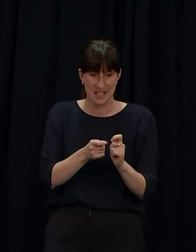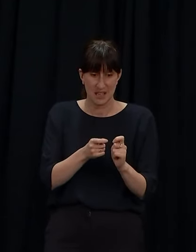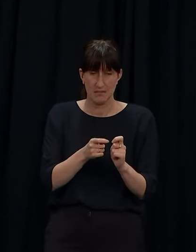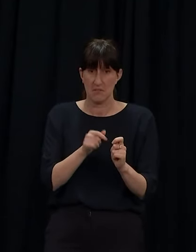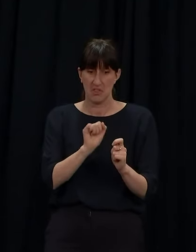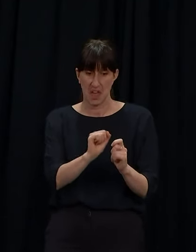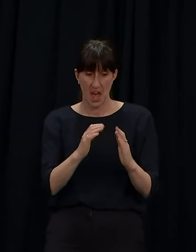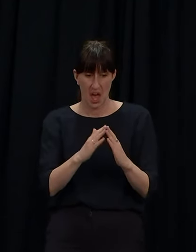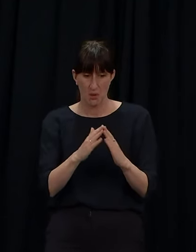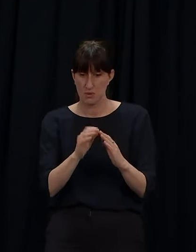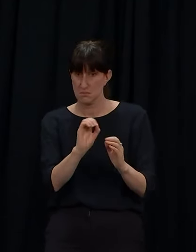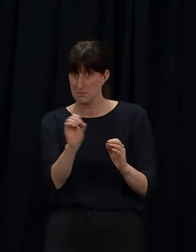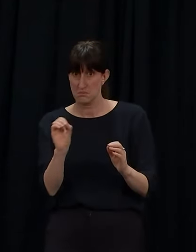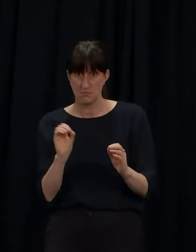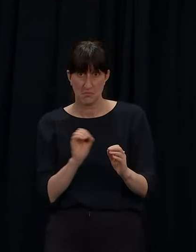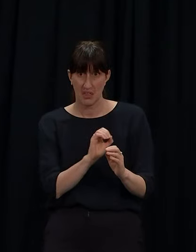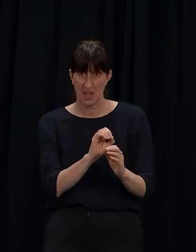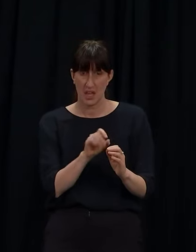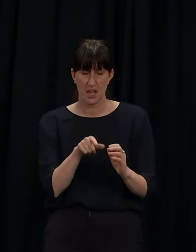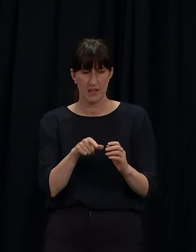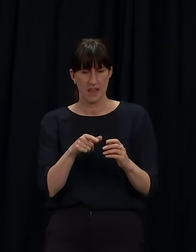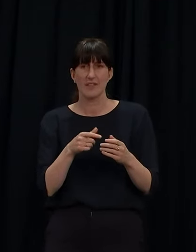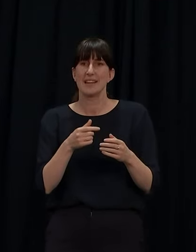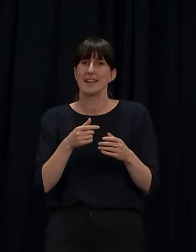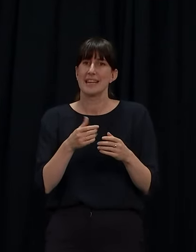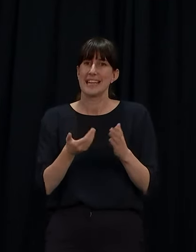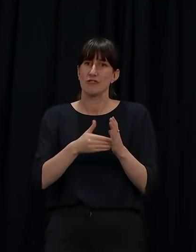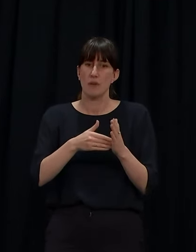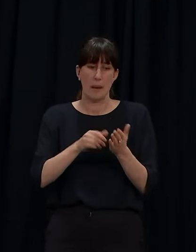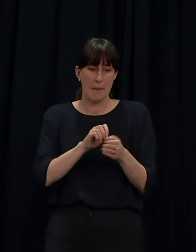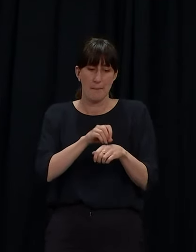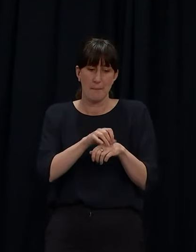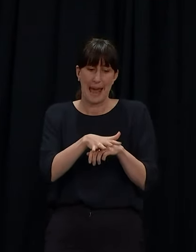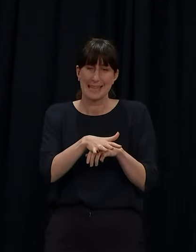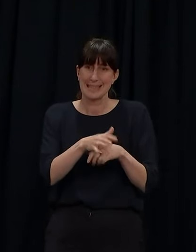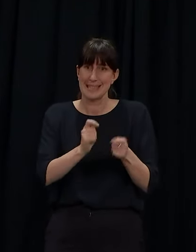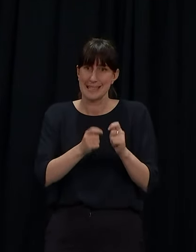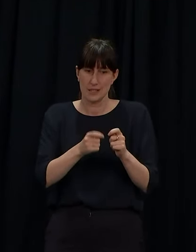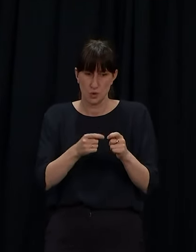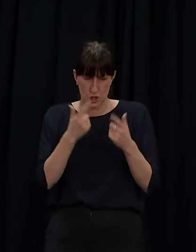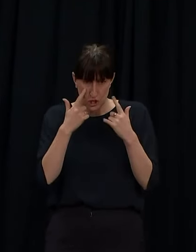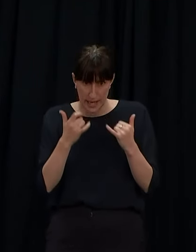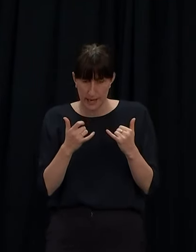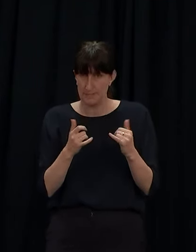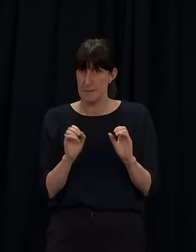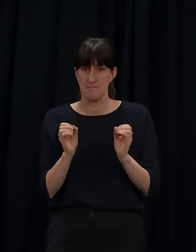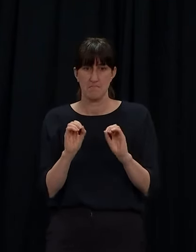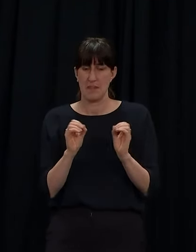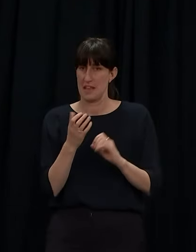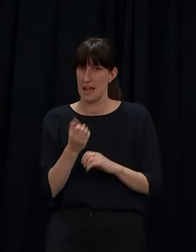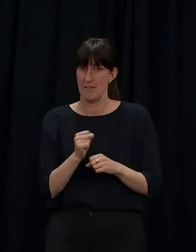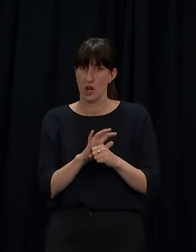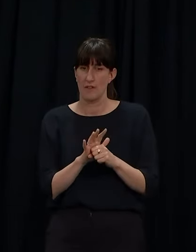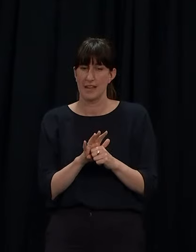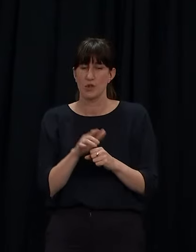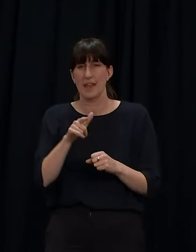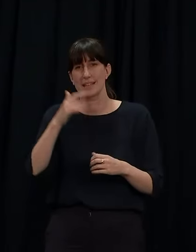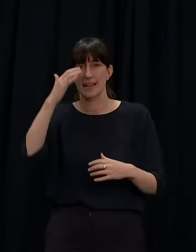They've undertaken serology just to be sure. But it was a theory that at the moment some say are